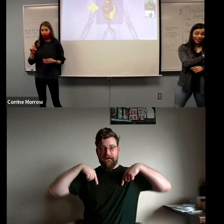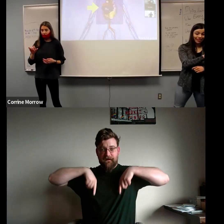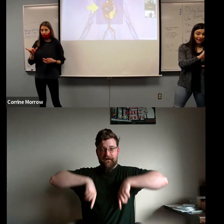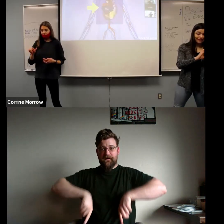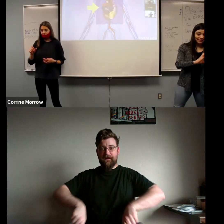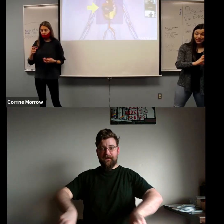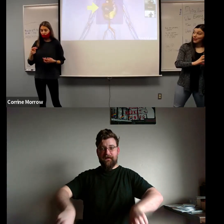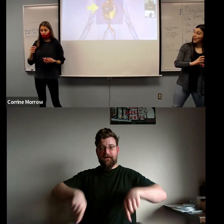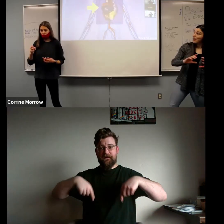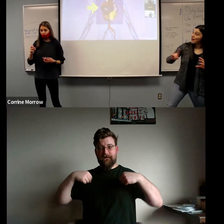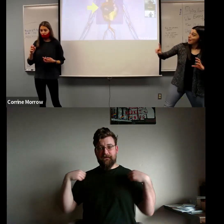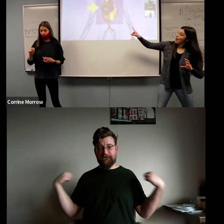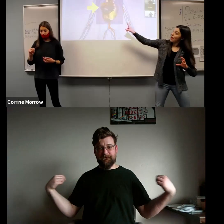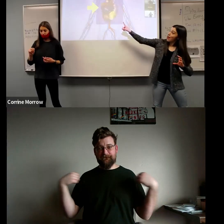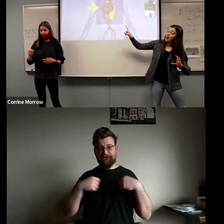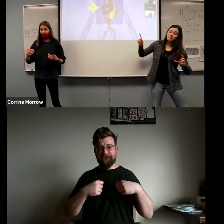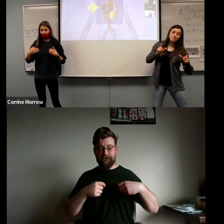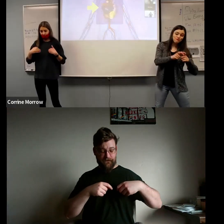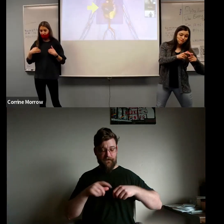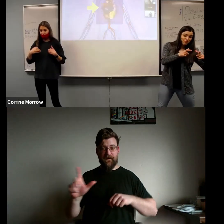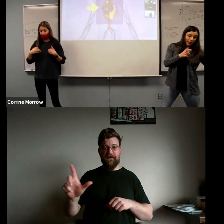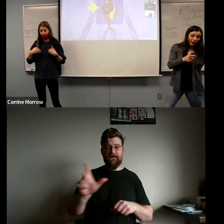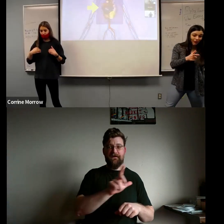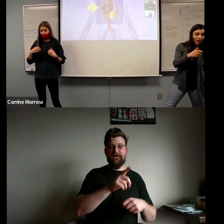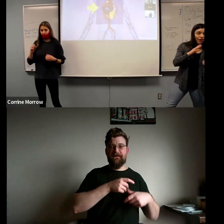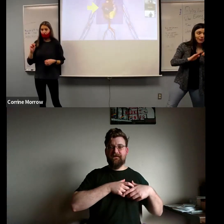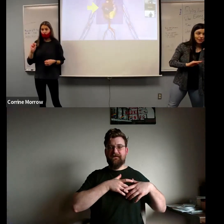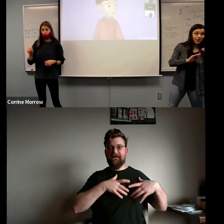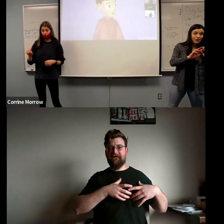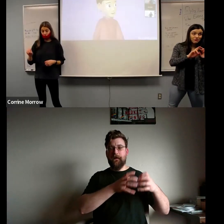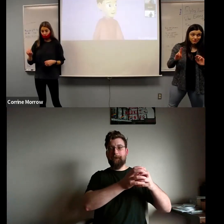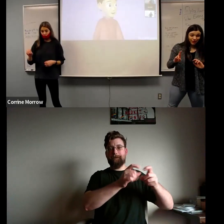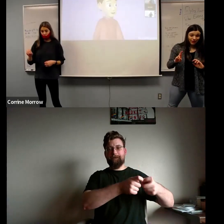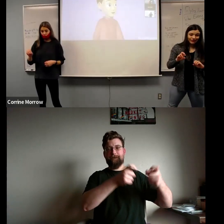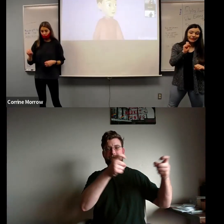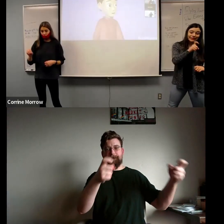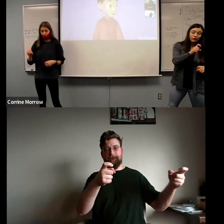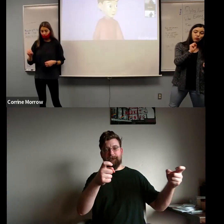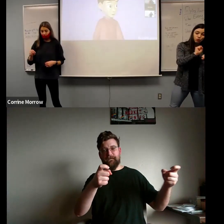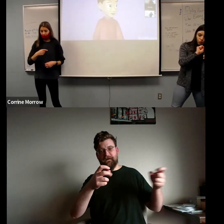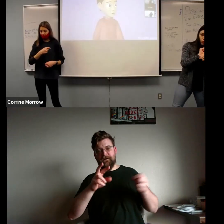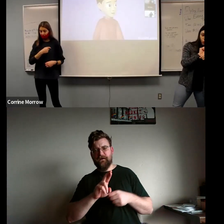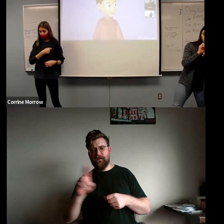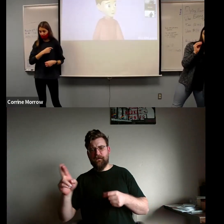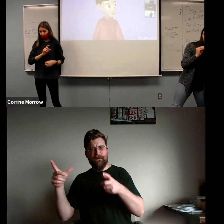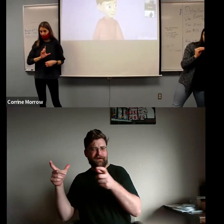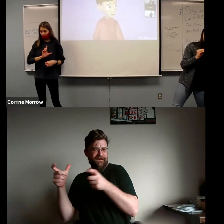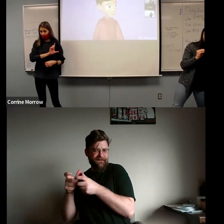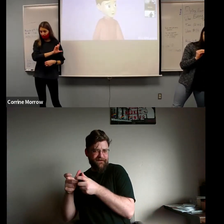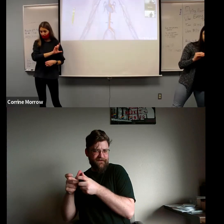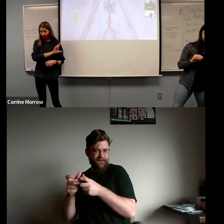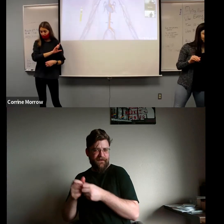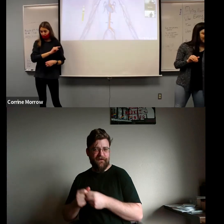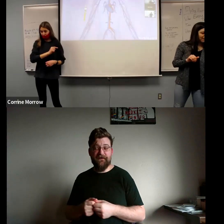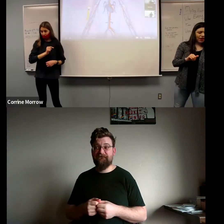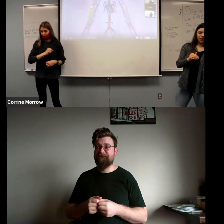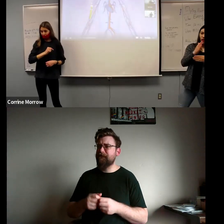bigger than the right. It has to work harder. Are there any other parts of the circulatory system? I'm glad you